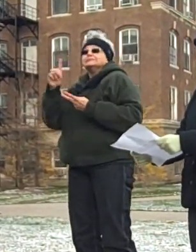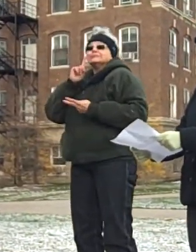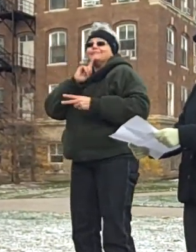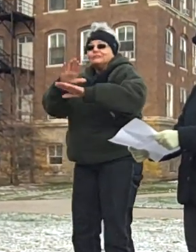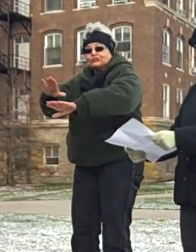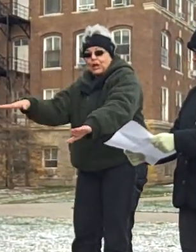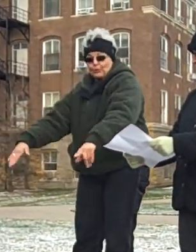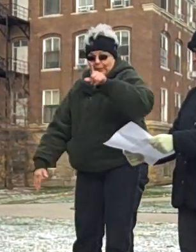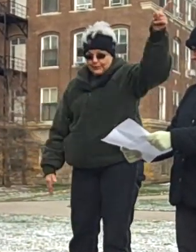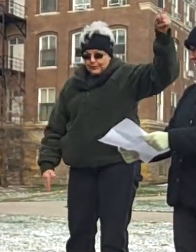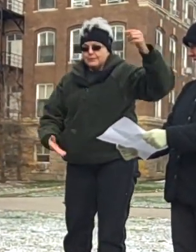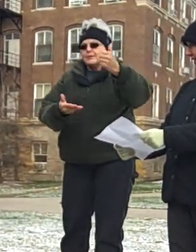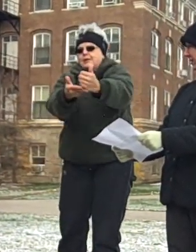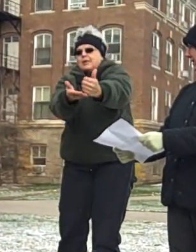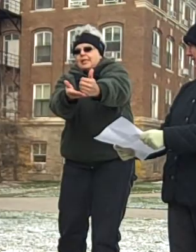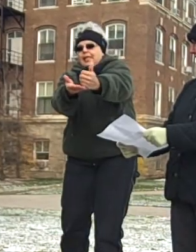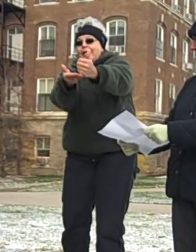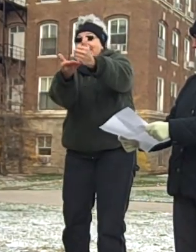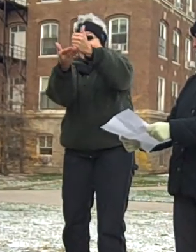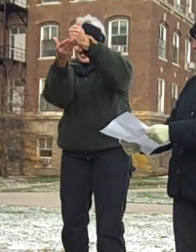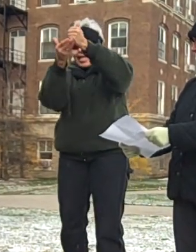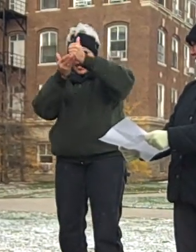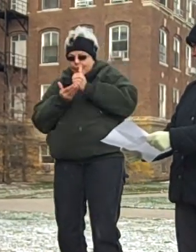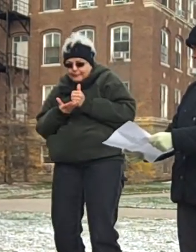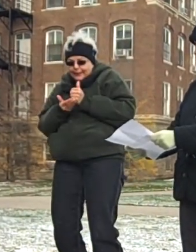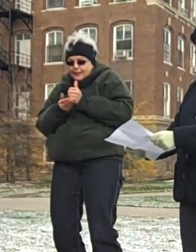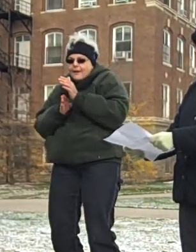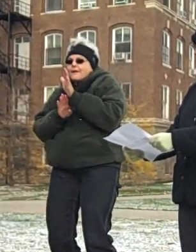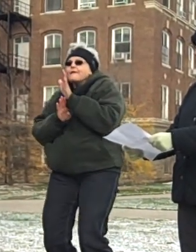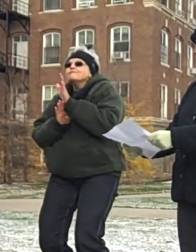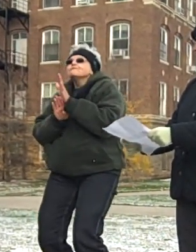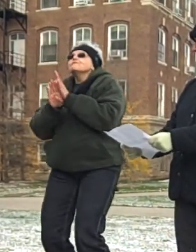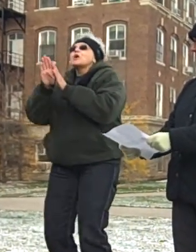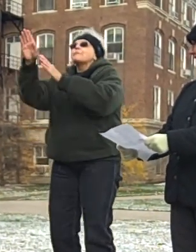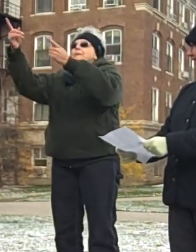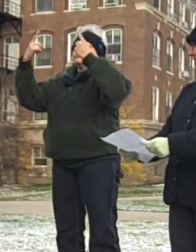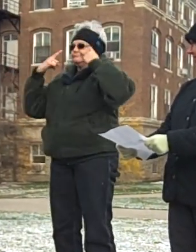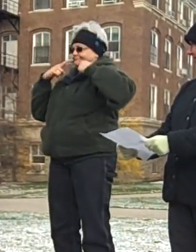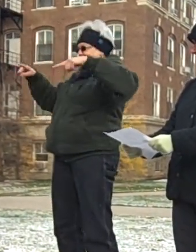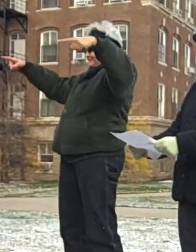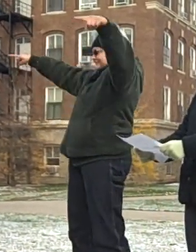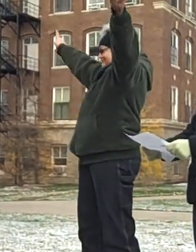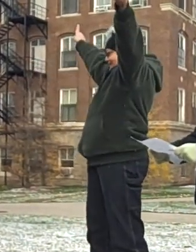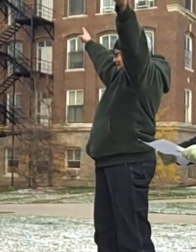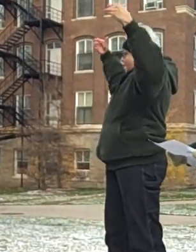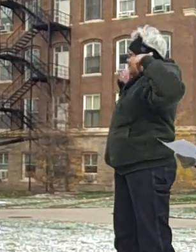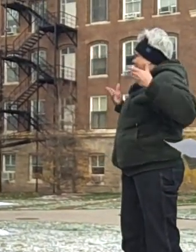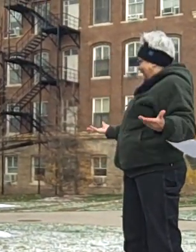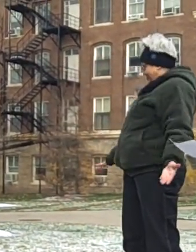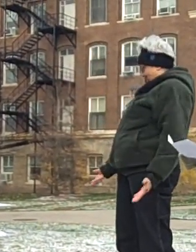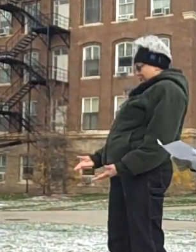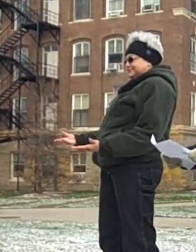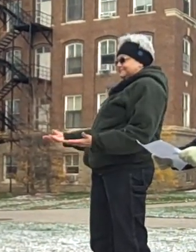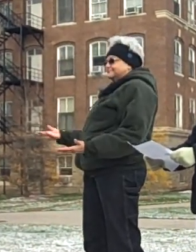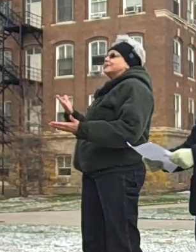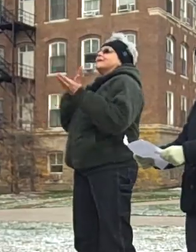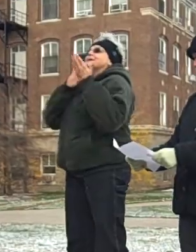at that school, and to the deaf children who helped me to develop, to